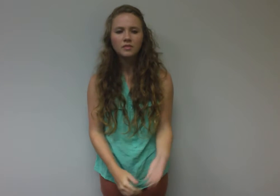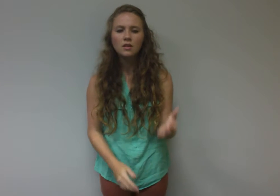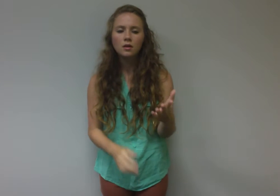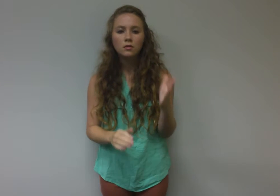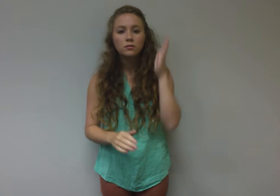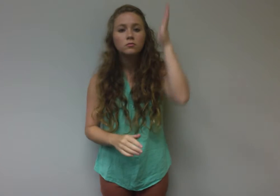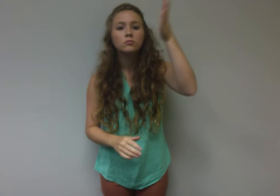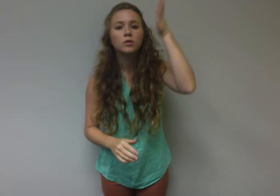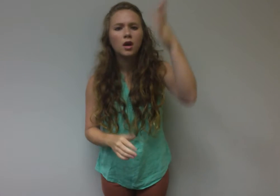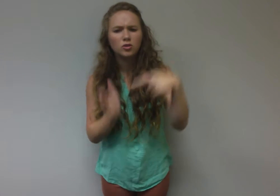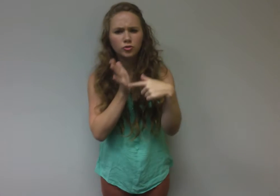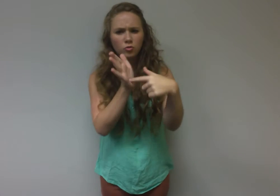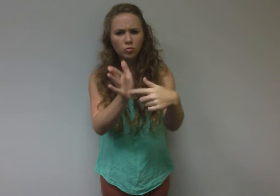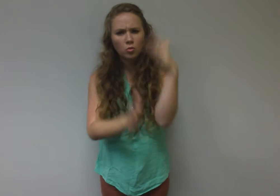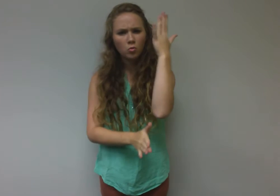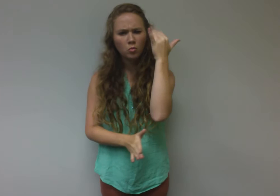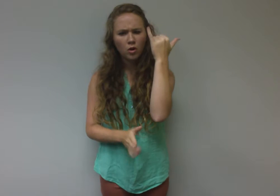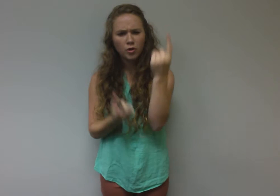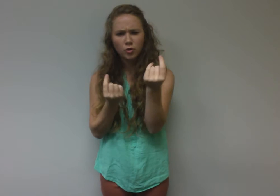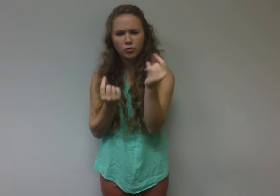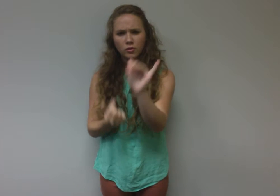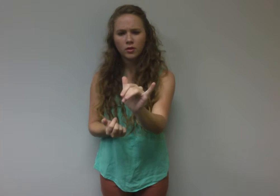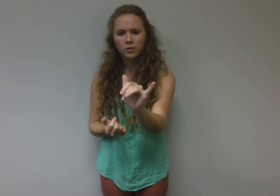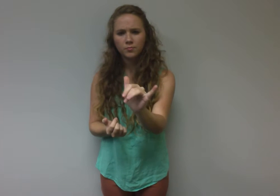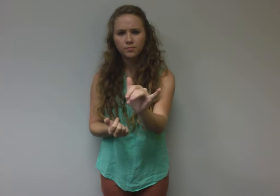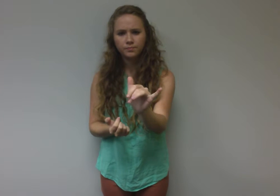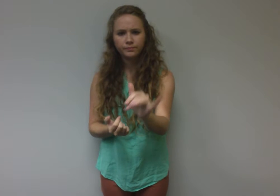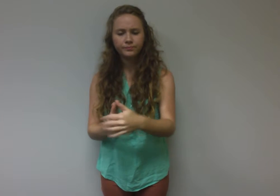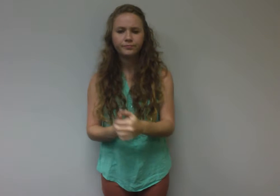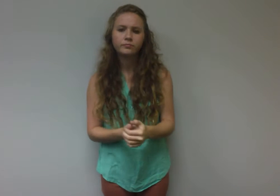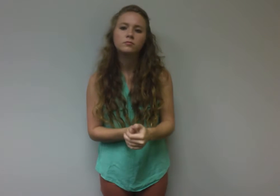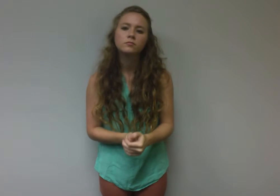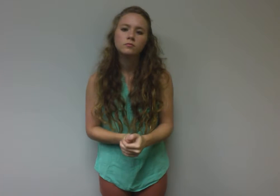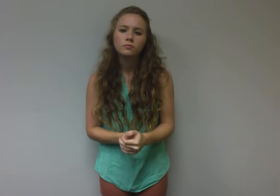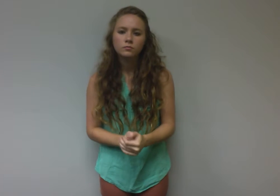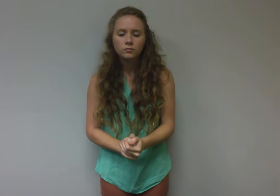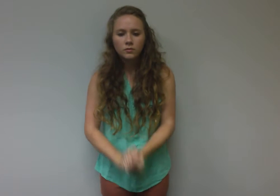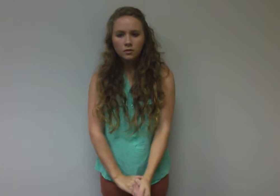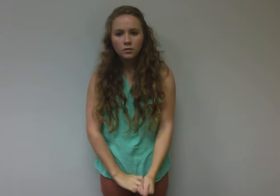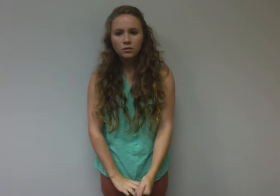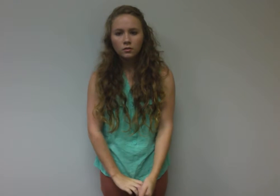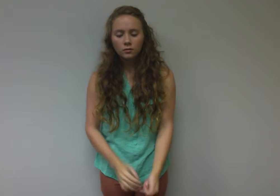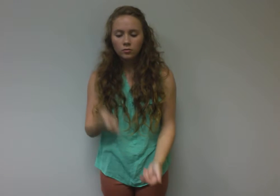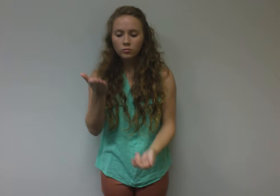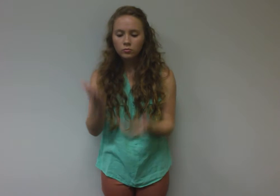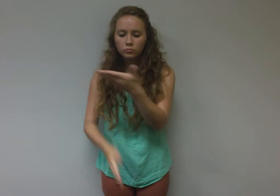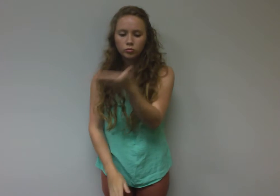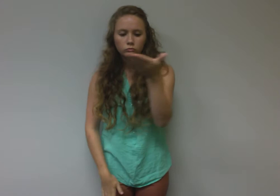an intuition, because the 1 is in the tens place. And this is the tens place. I don't want to confuse you. So you have